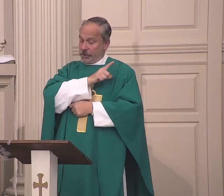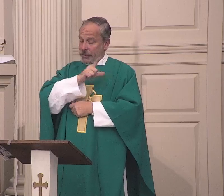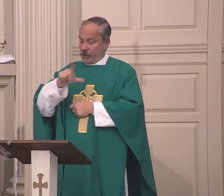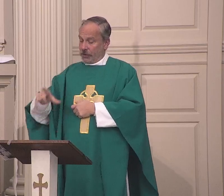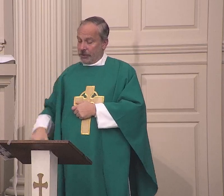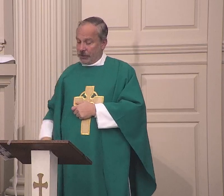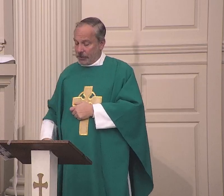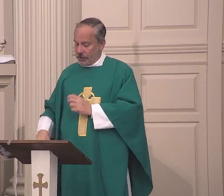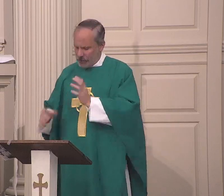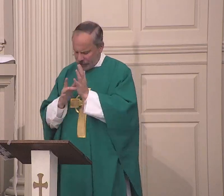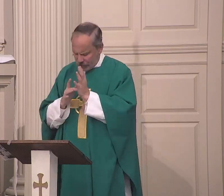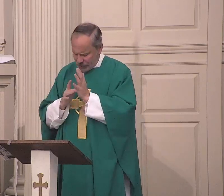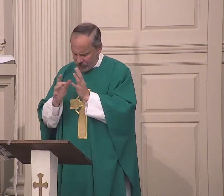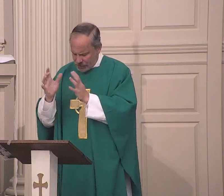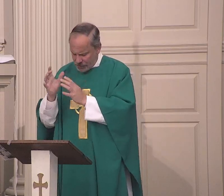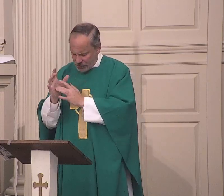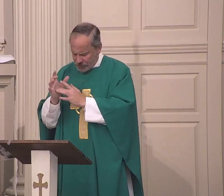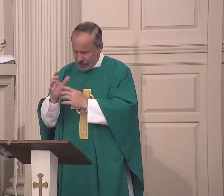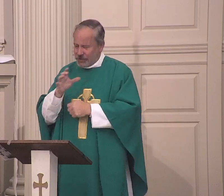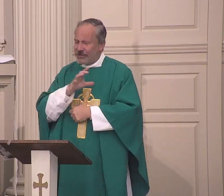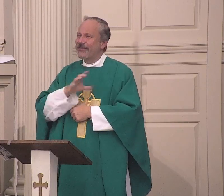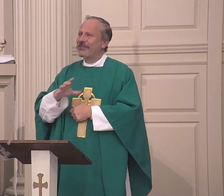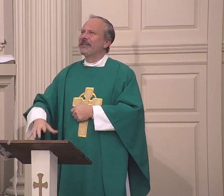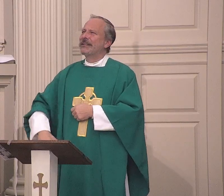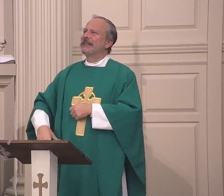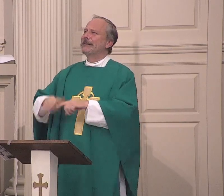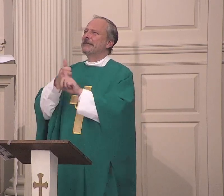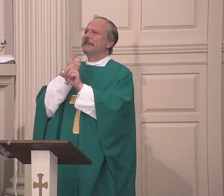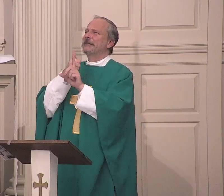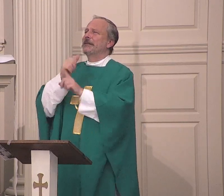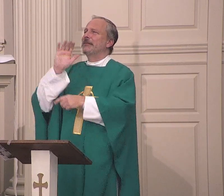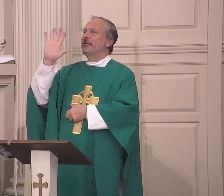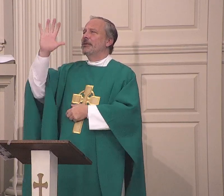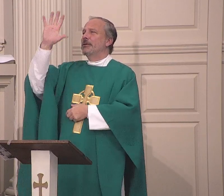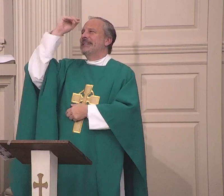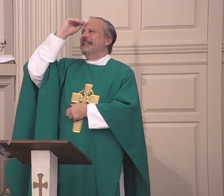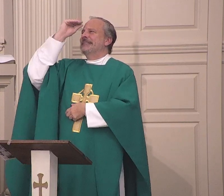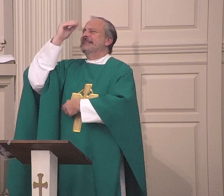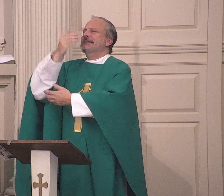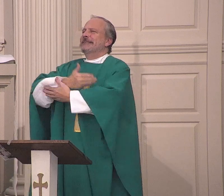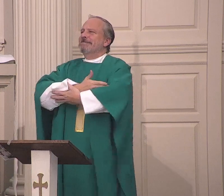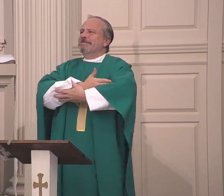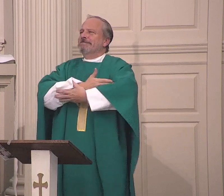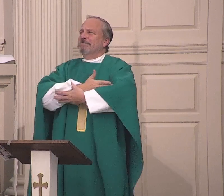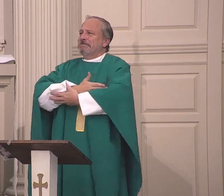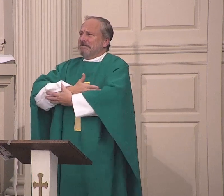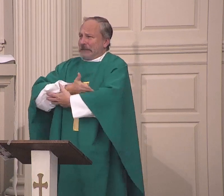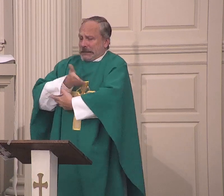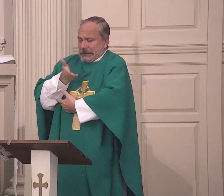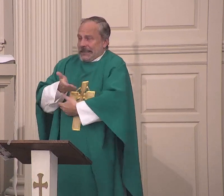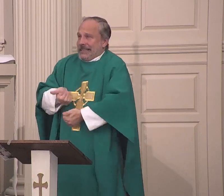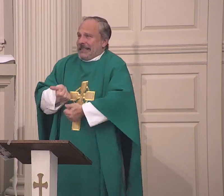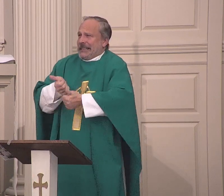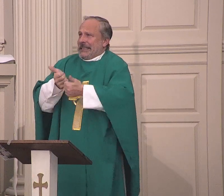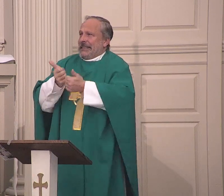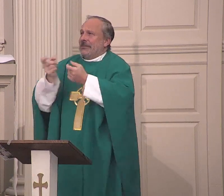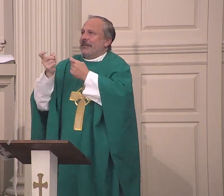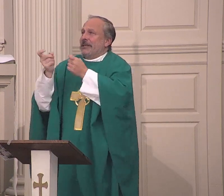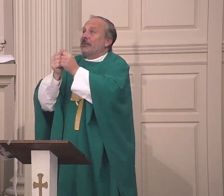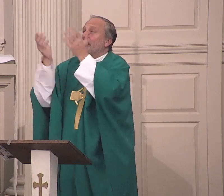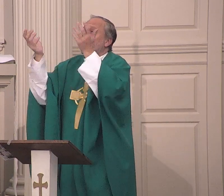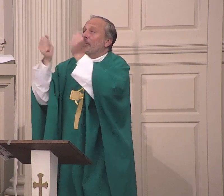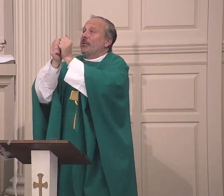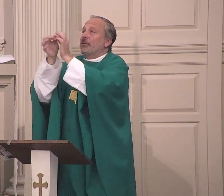Through our Lord Jesus Christ, your Son, who lives and reigns with you in the unity of the